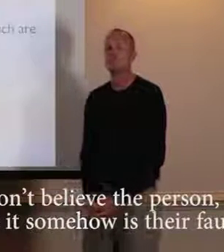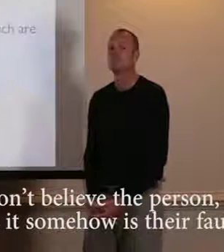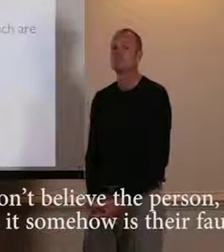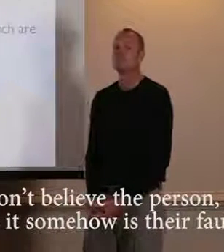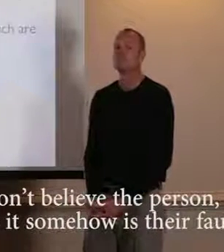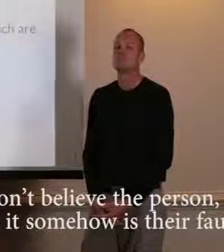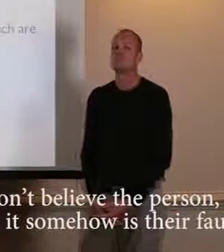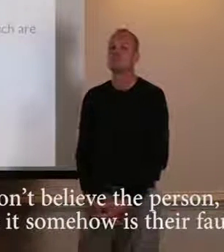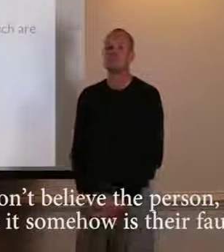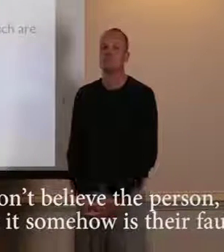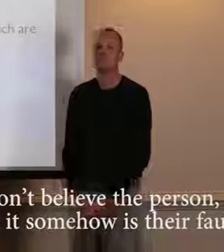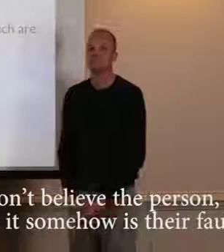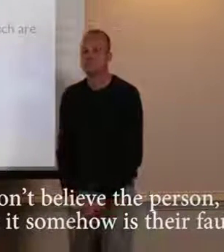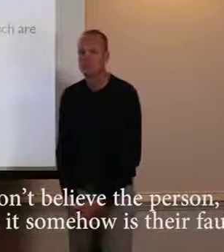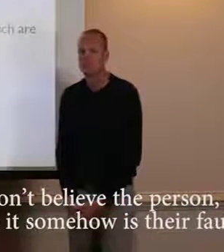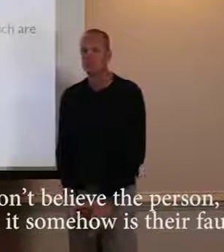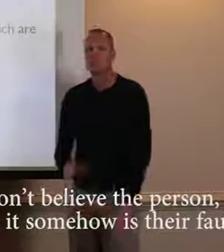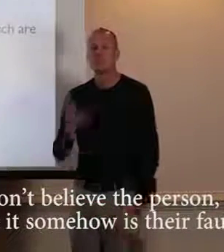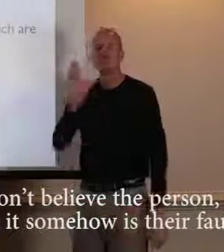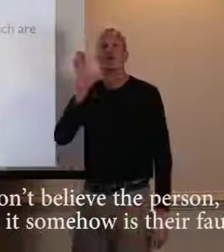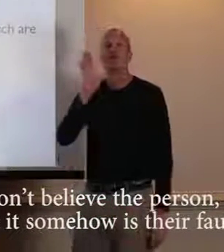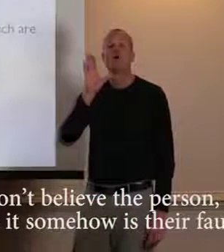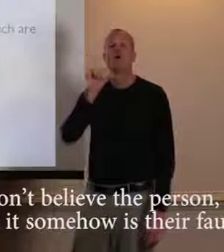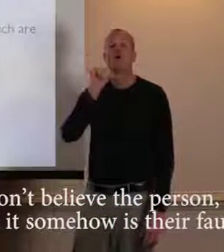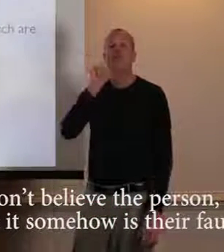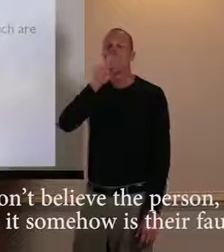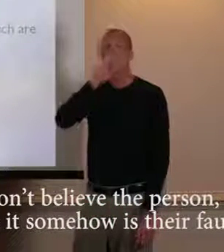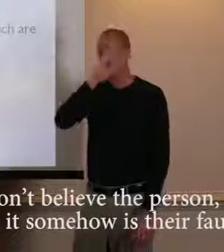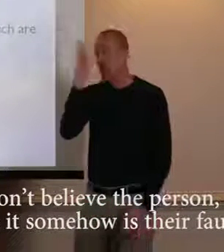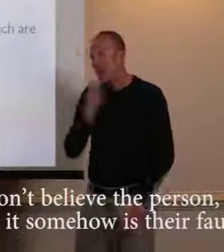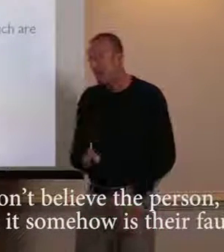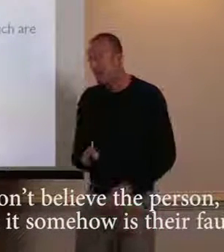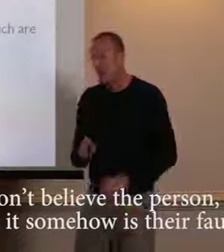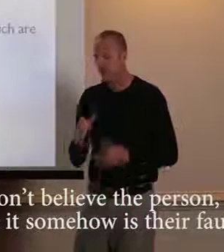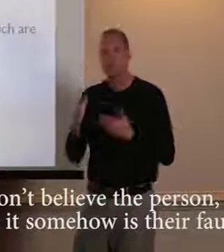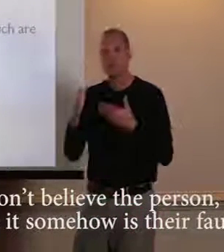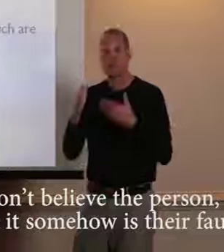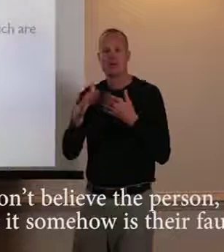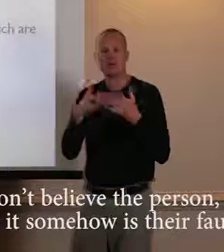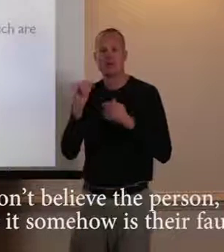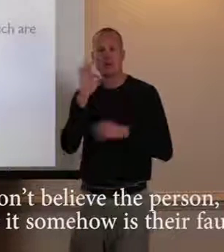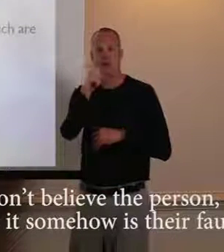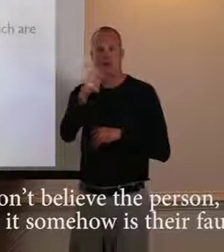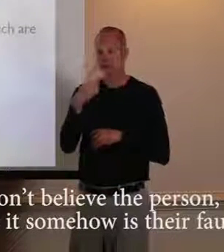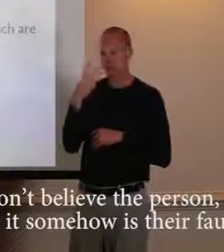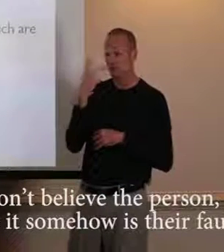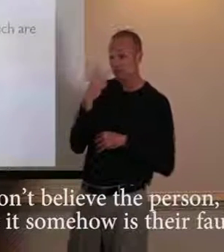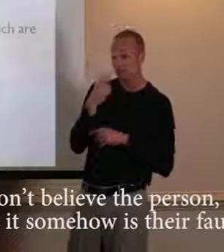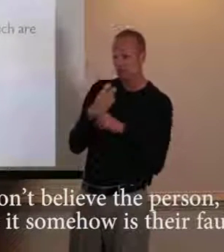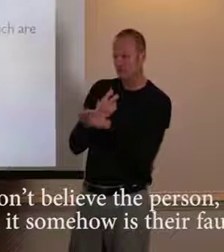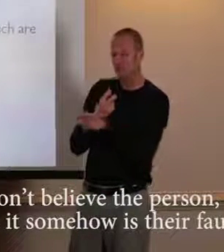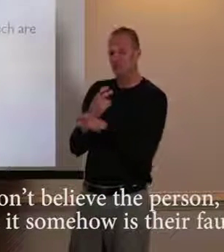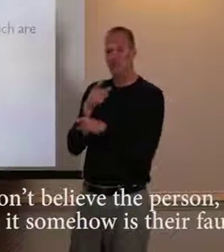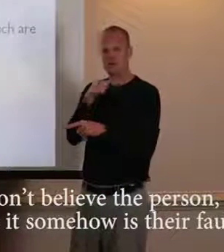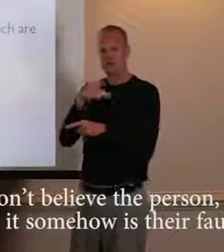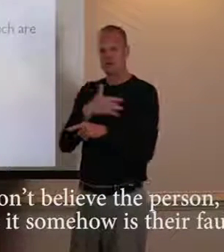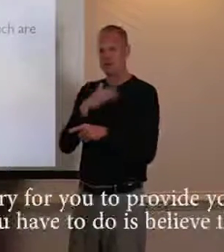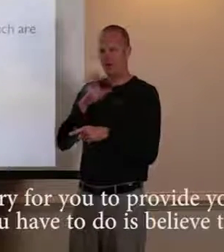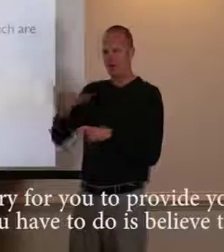So do not ever, even if you don't believe the person, even if honestly you feel like it somehow is their fault or